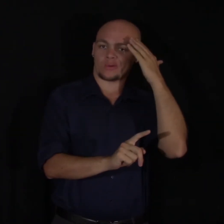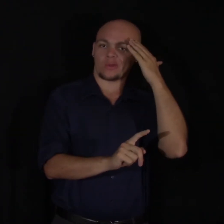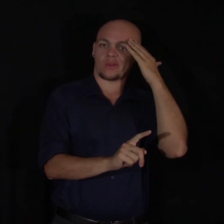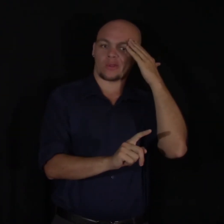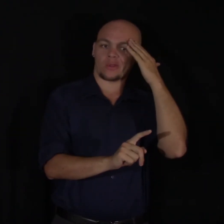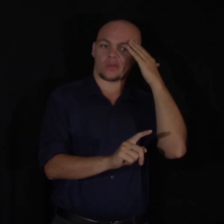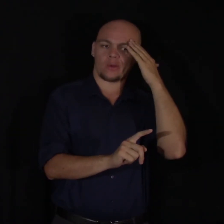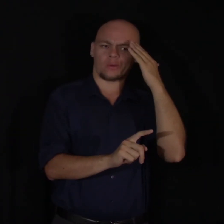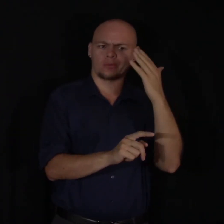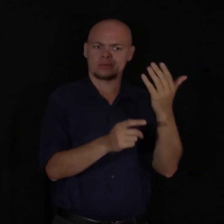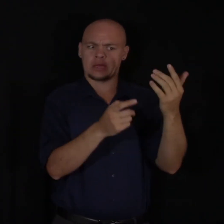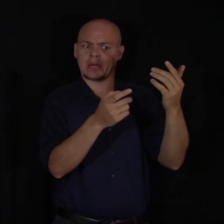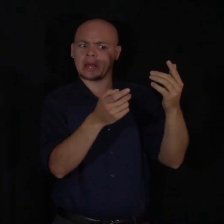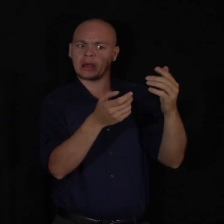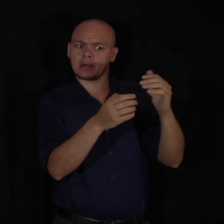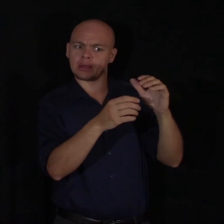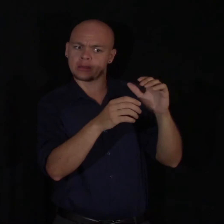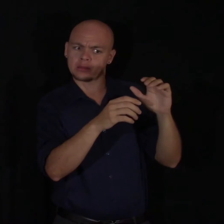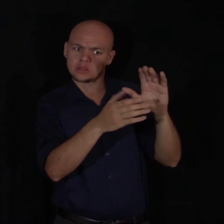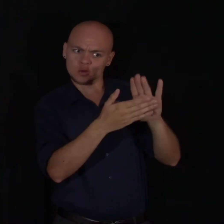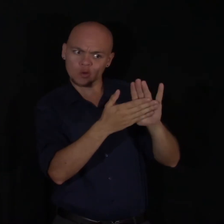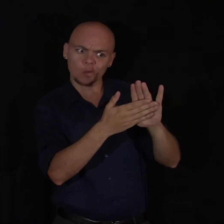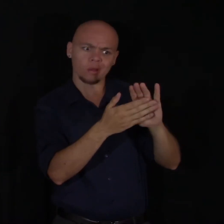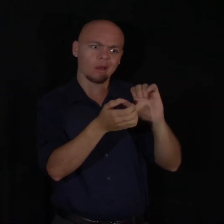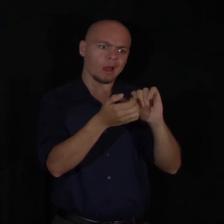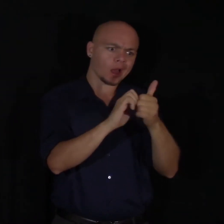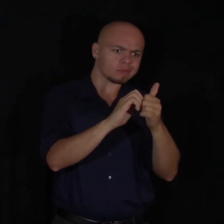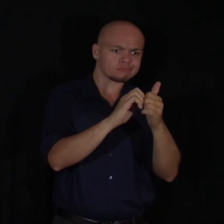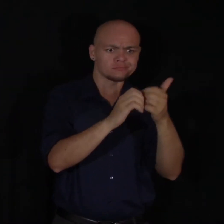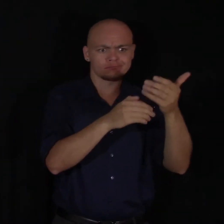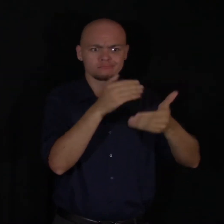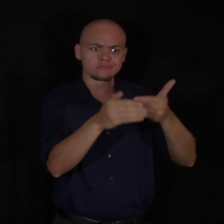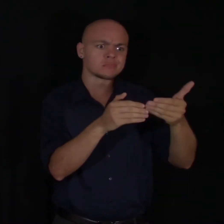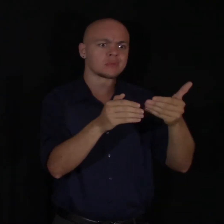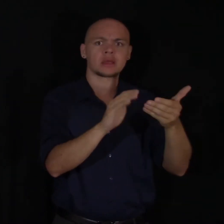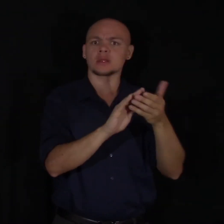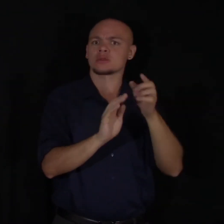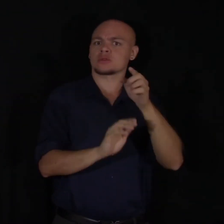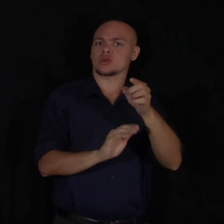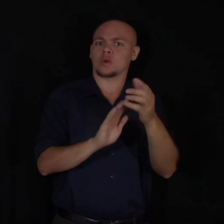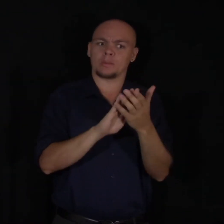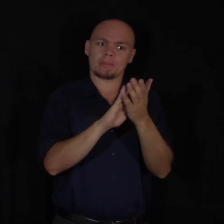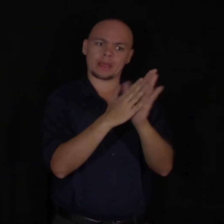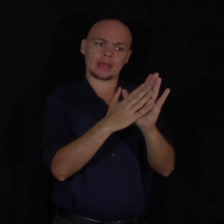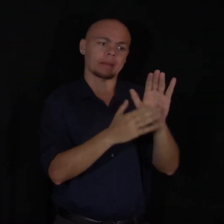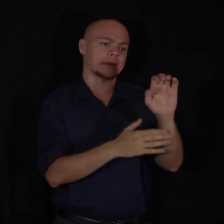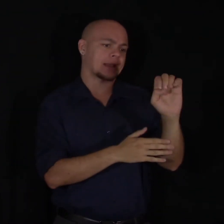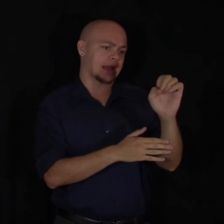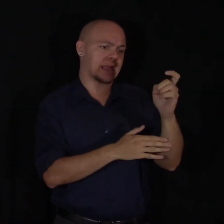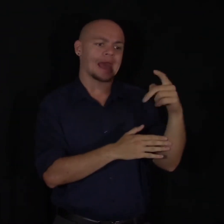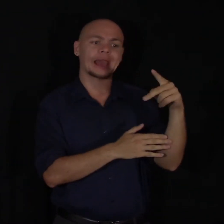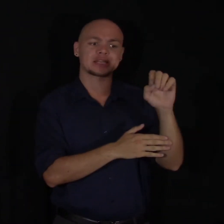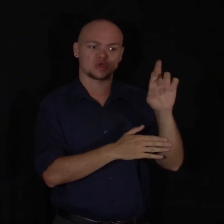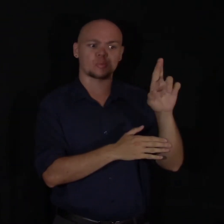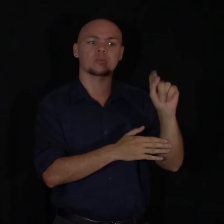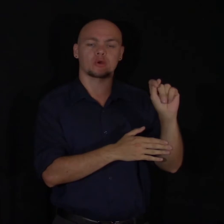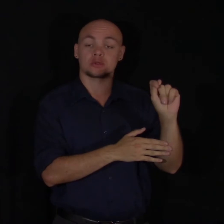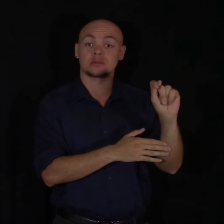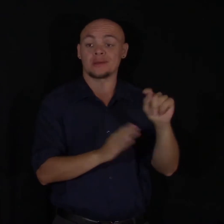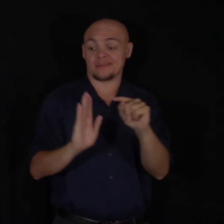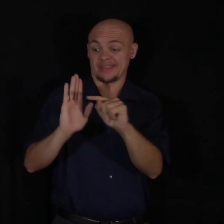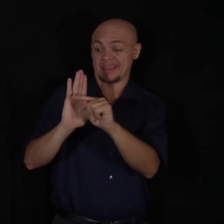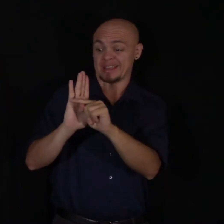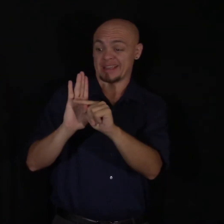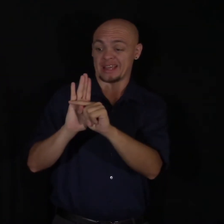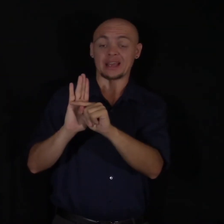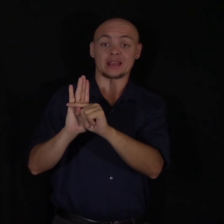outs of the place. You become an expert about everything. But on the negative side, getting too